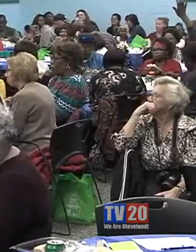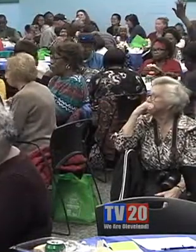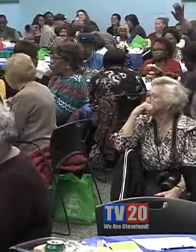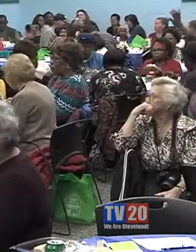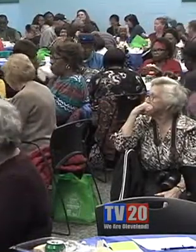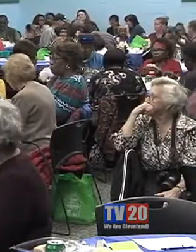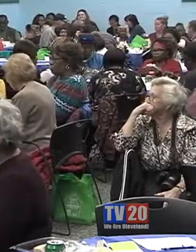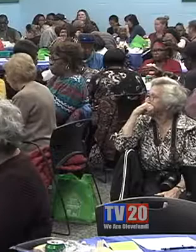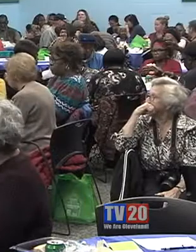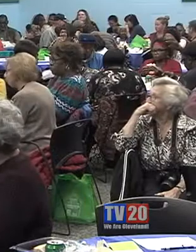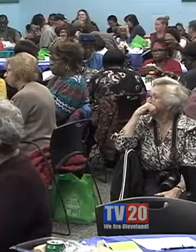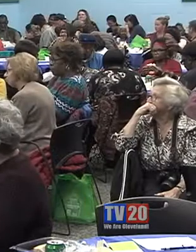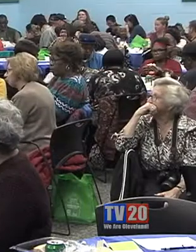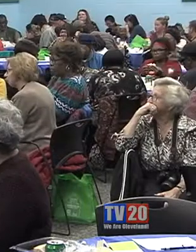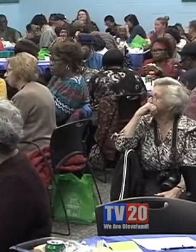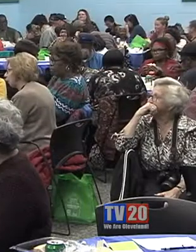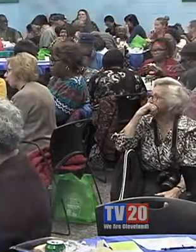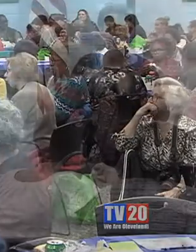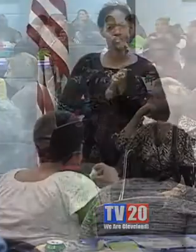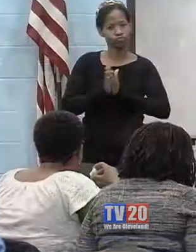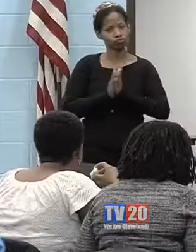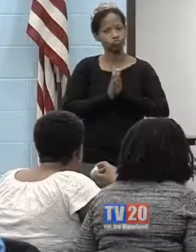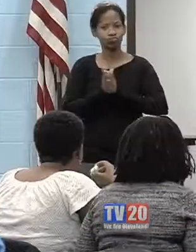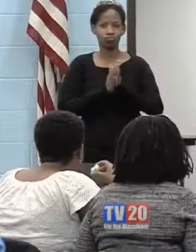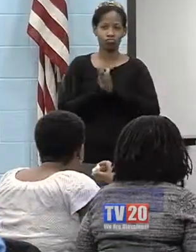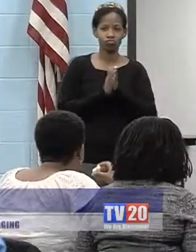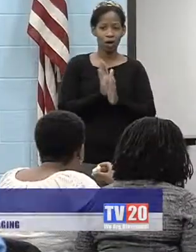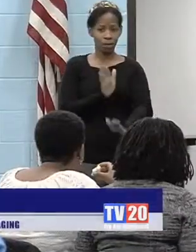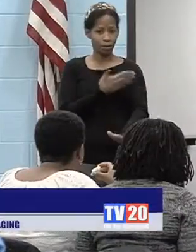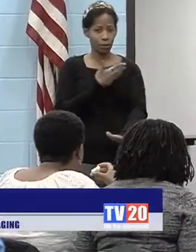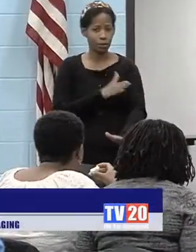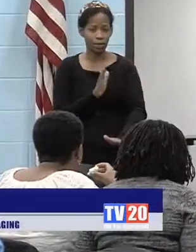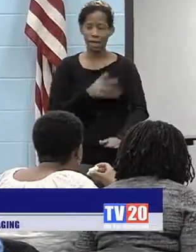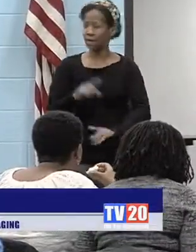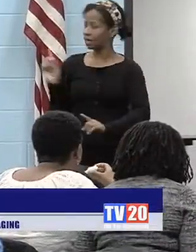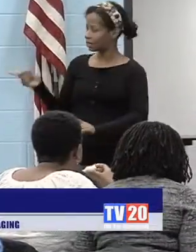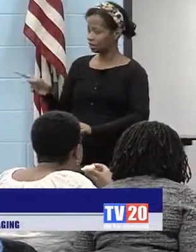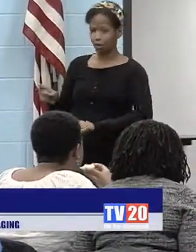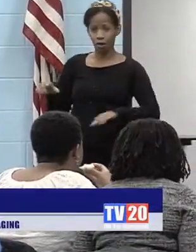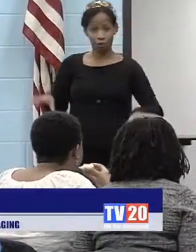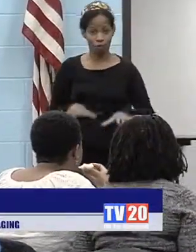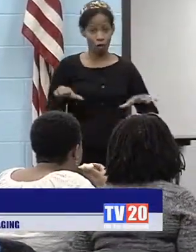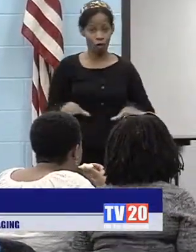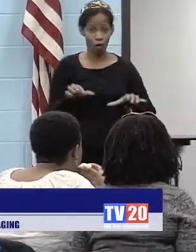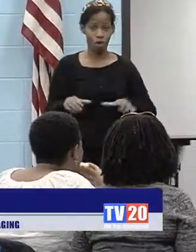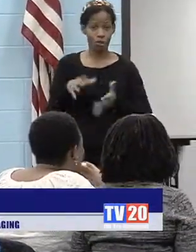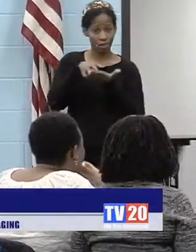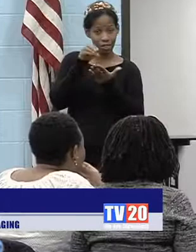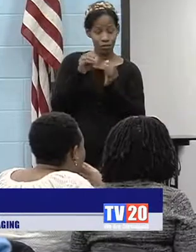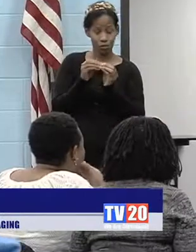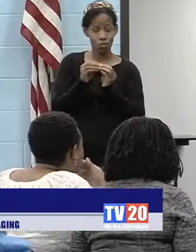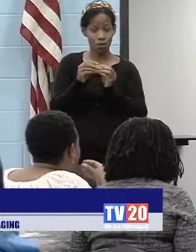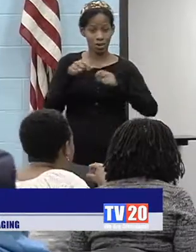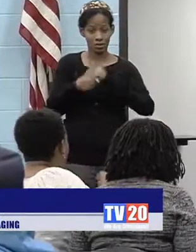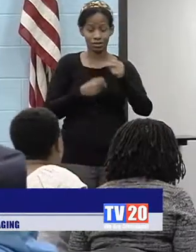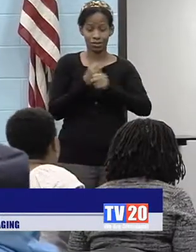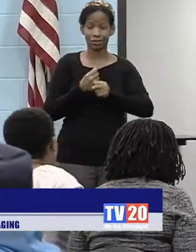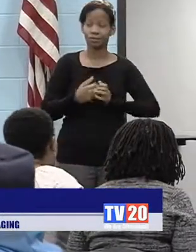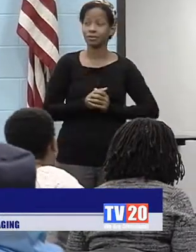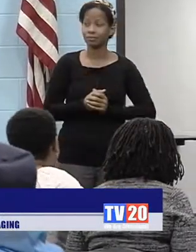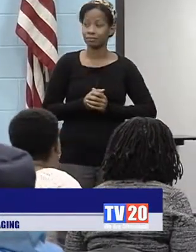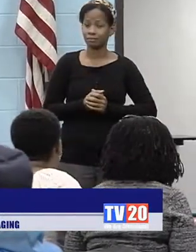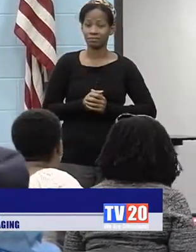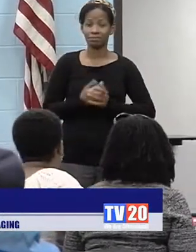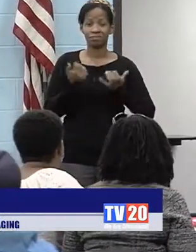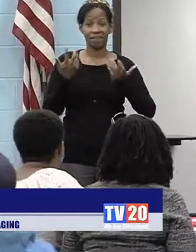That's great. Well, we always try and keep it moving. We've got entertainment and performance and learning. And at this time,